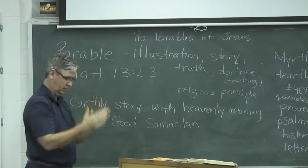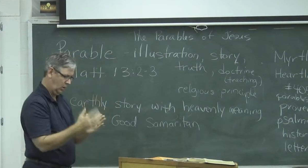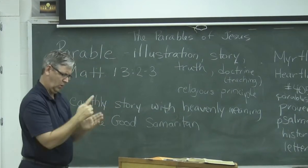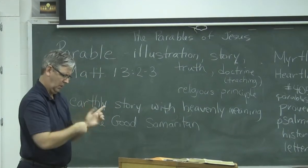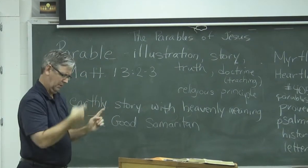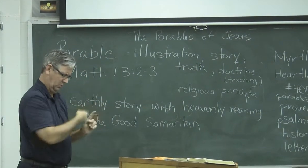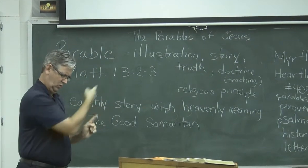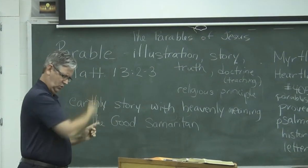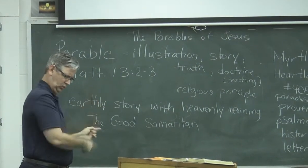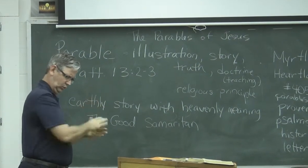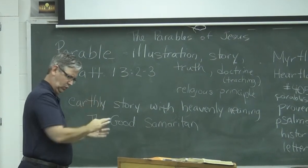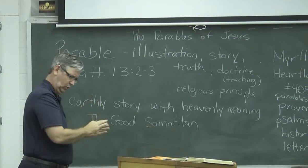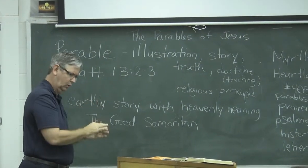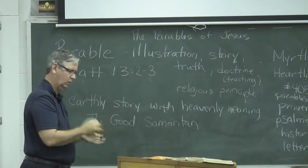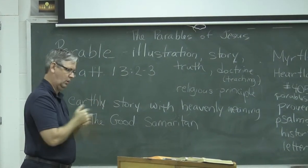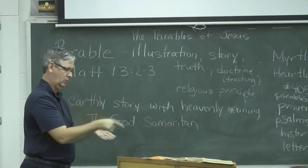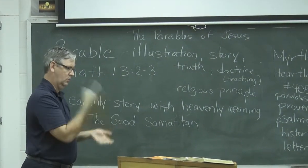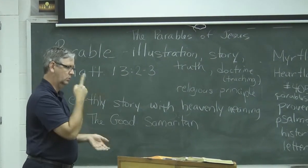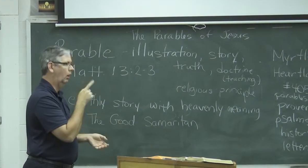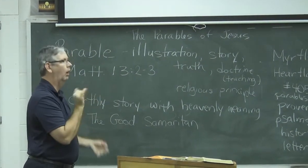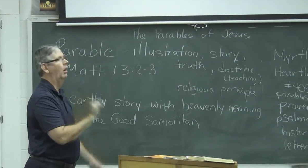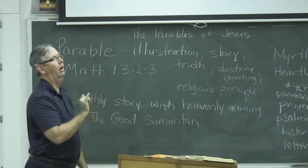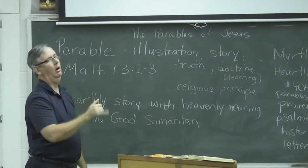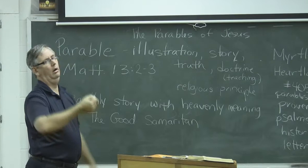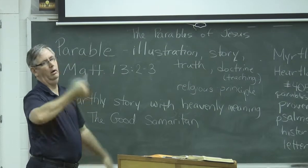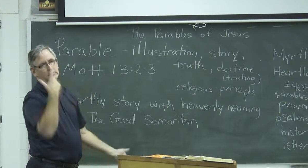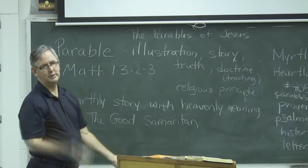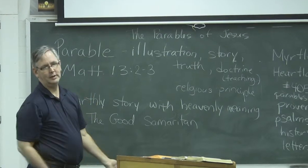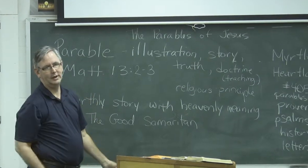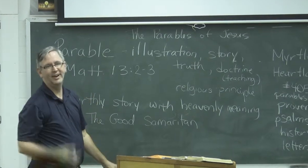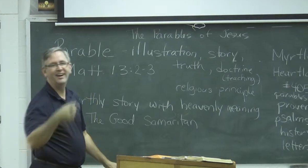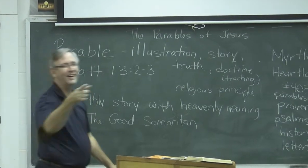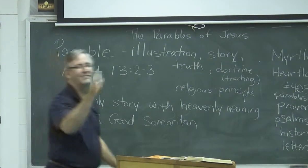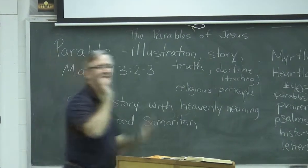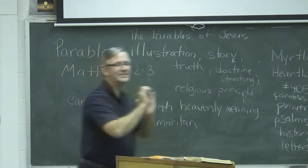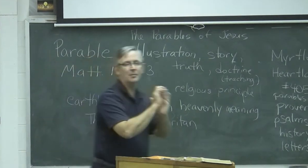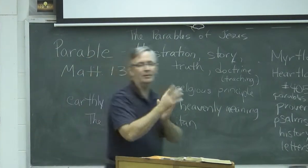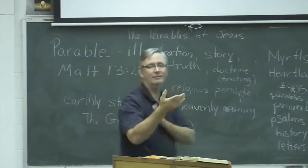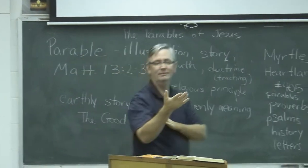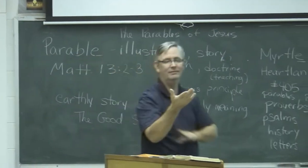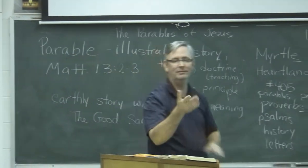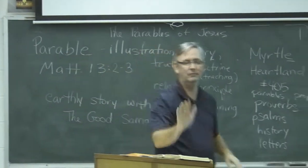we can jump. We understand. You tell the story and then you explain what it meant. What was his point? For example,